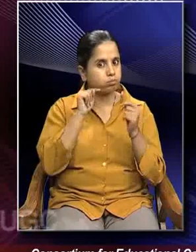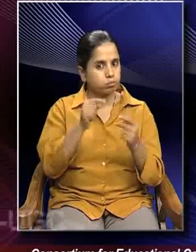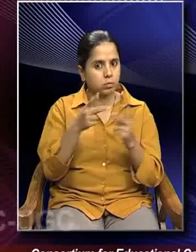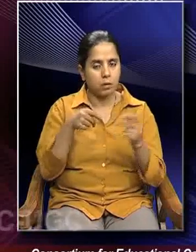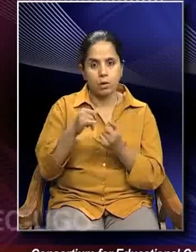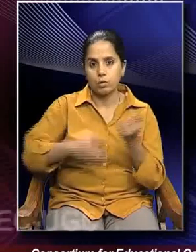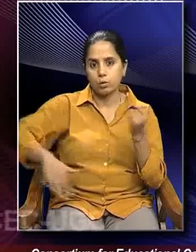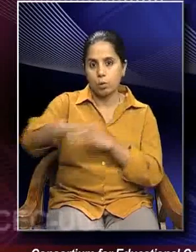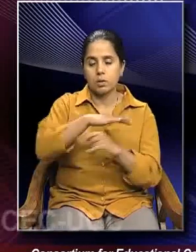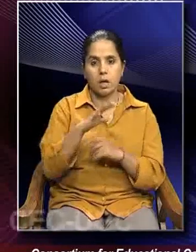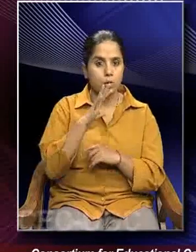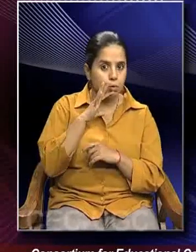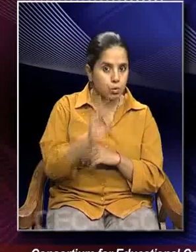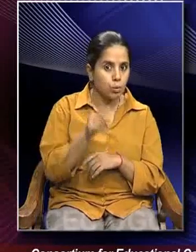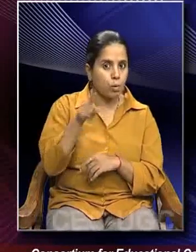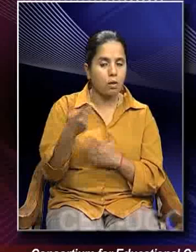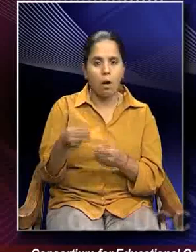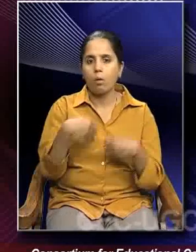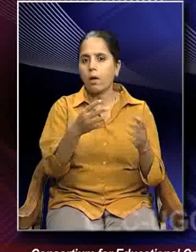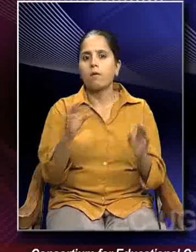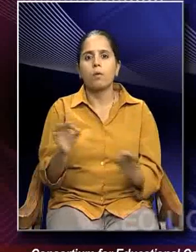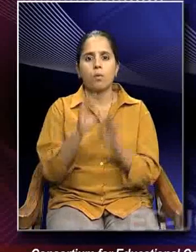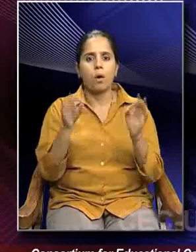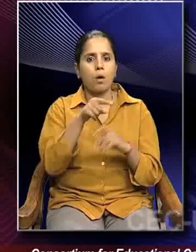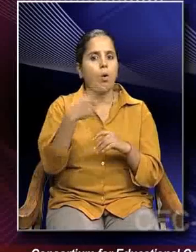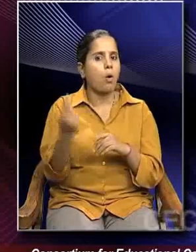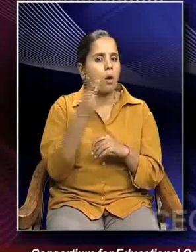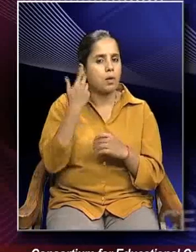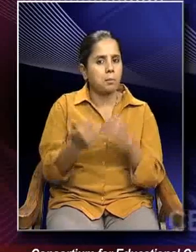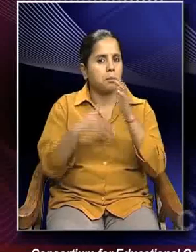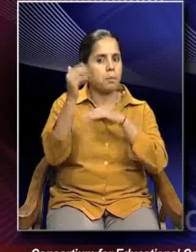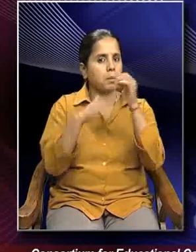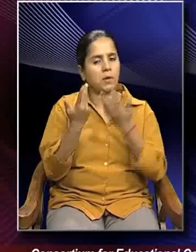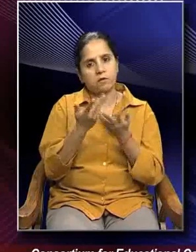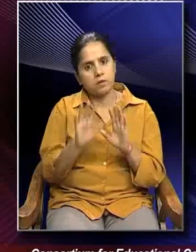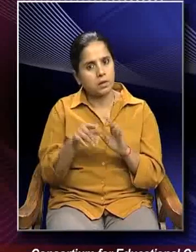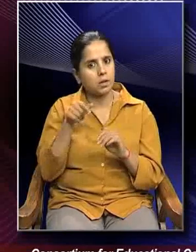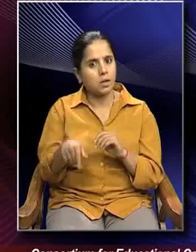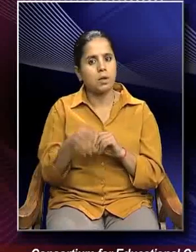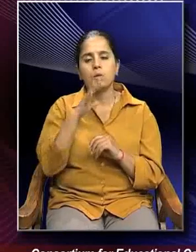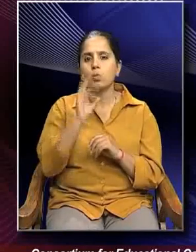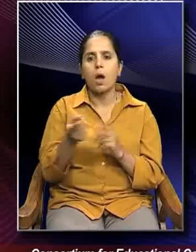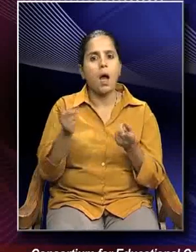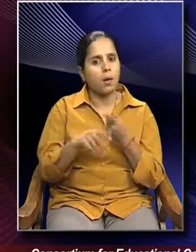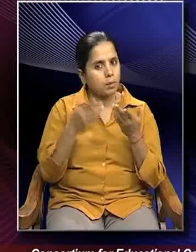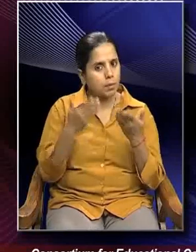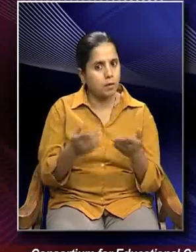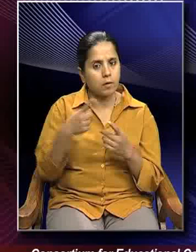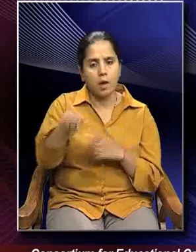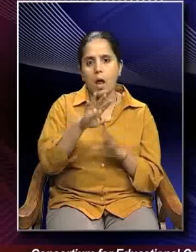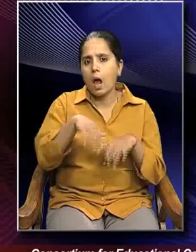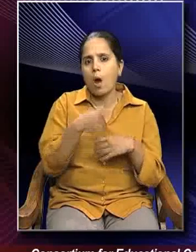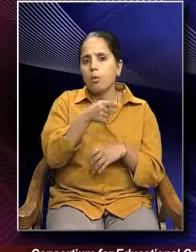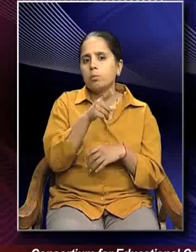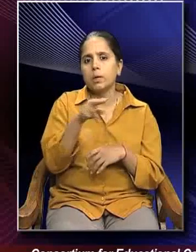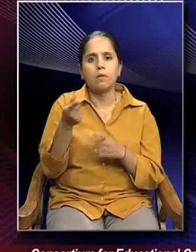social reality is not given. It's a construct. It's a reality which is constructed. And how is it